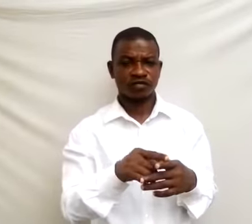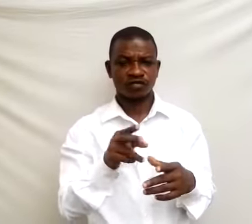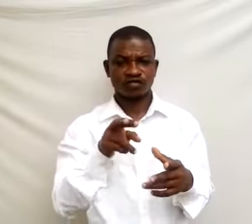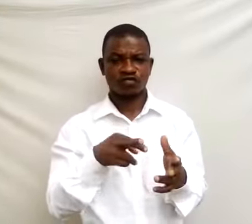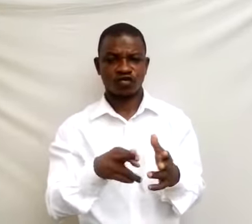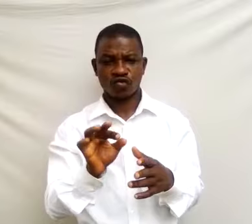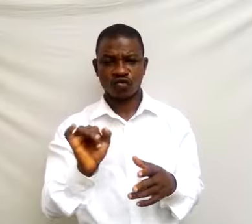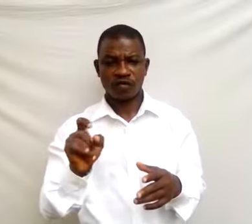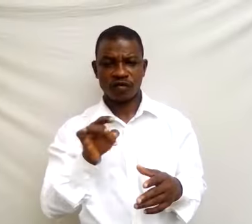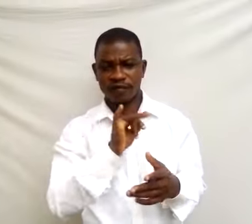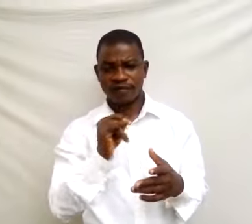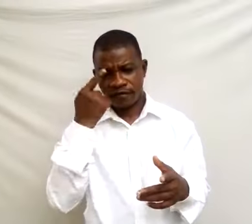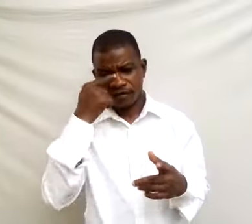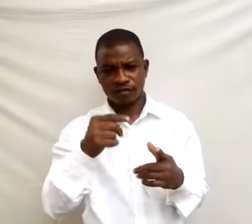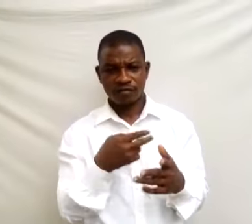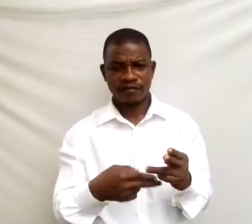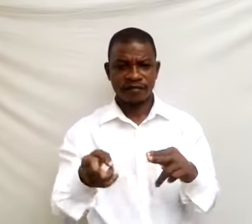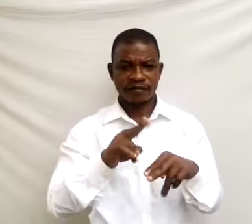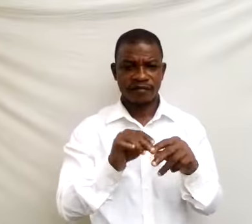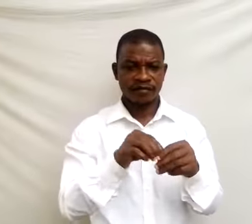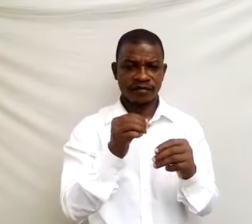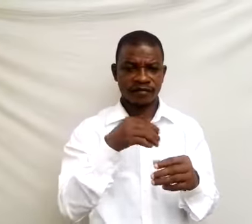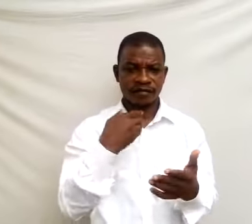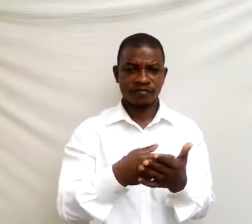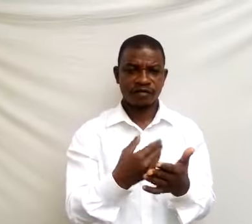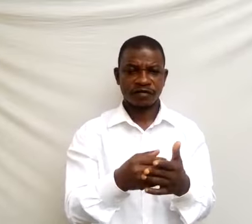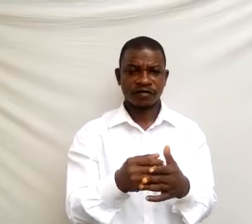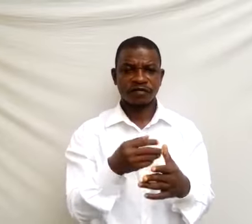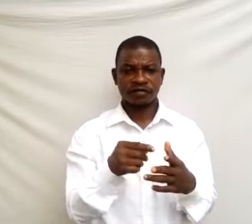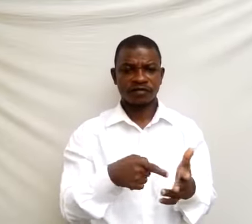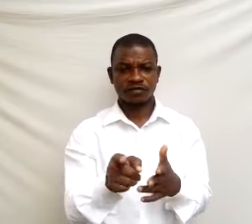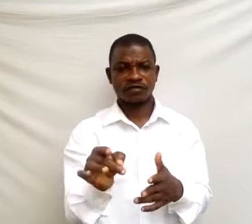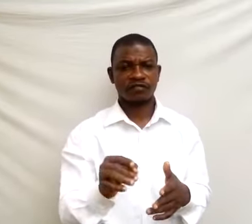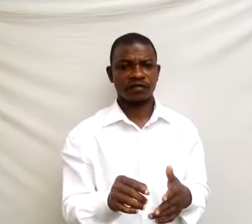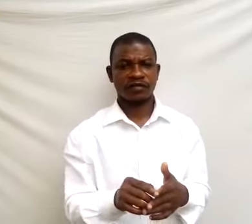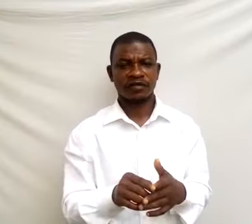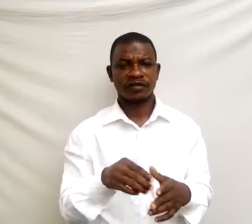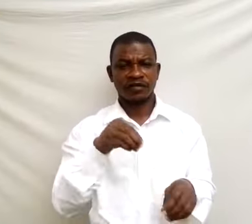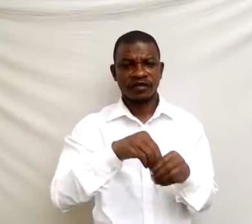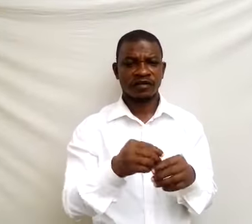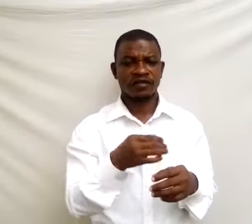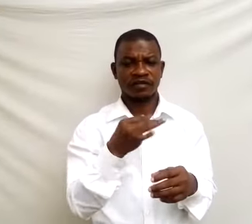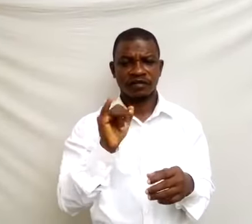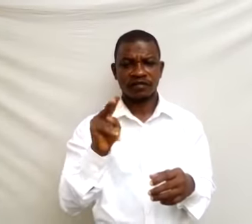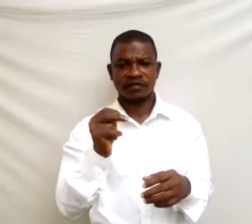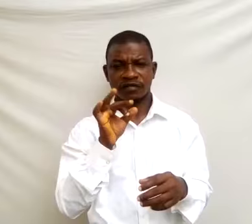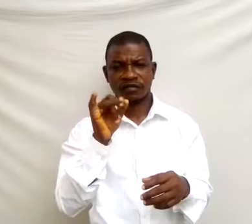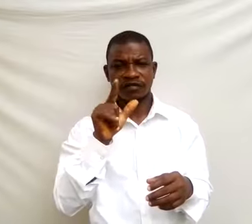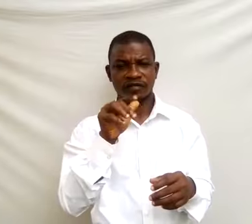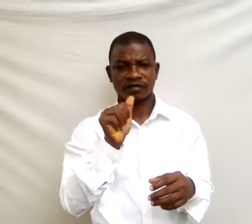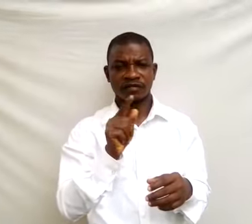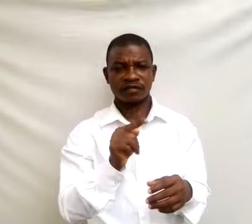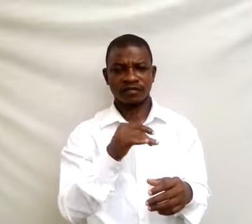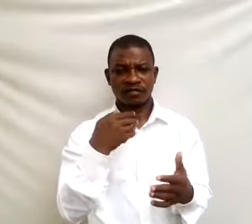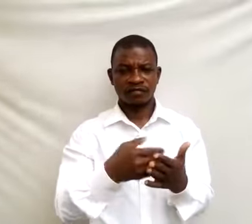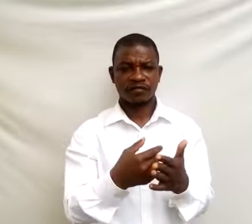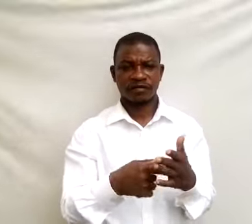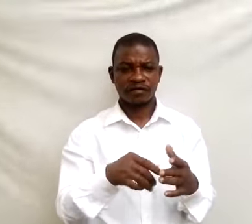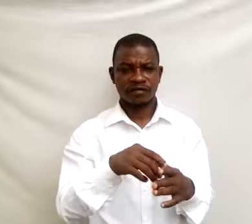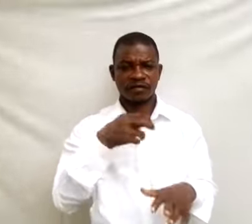an increase in the money supply. In inflation, money constantly